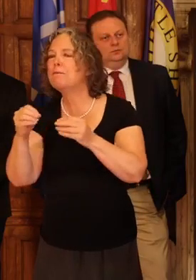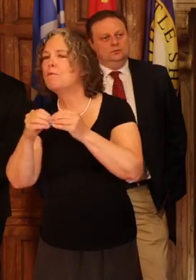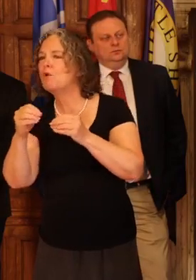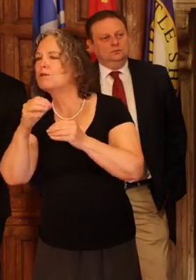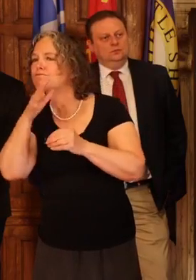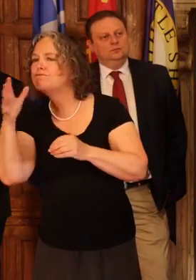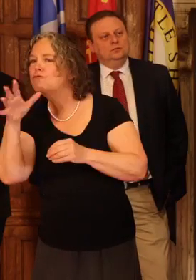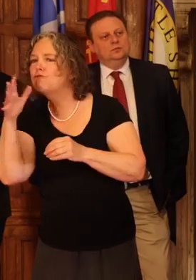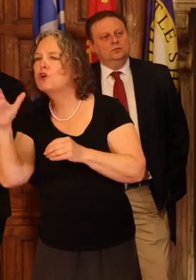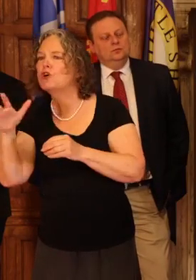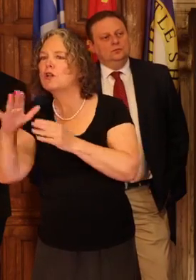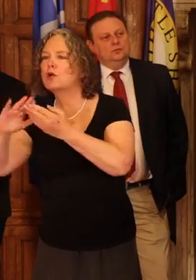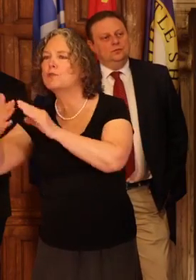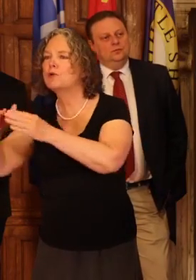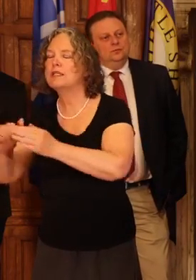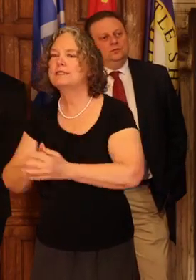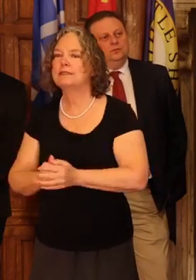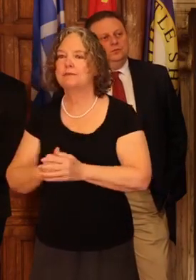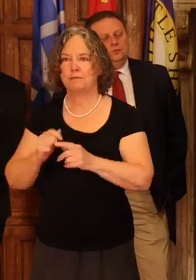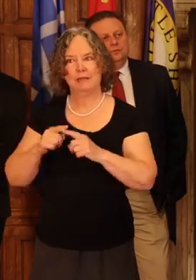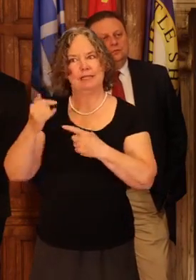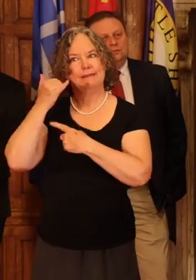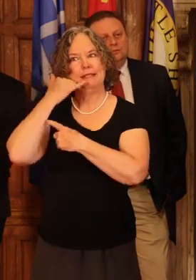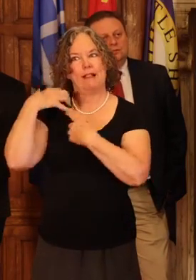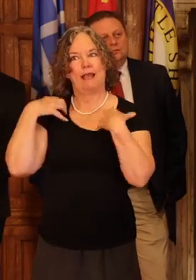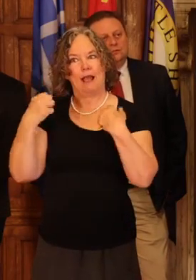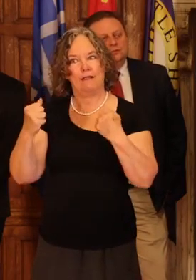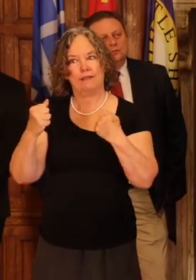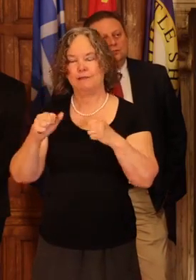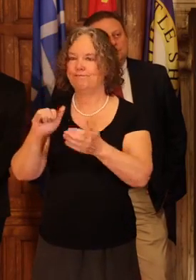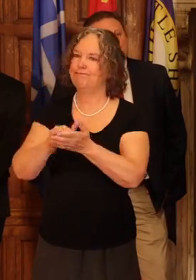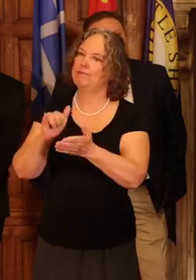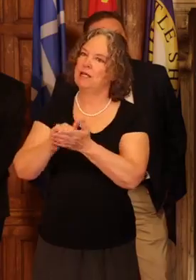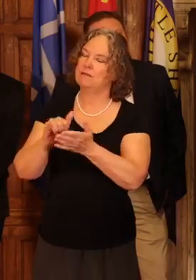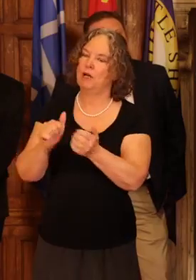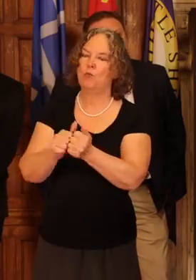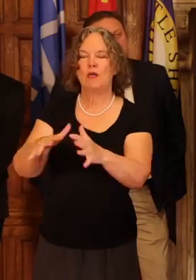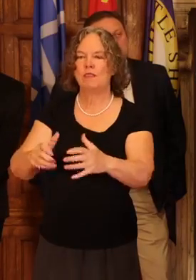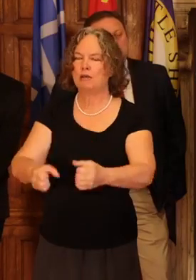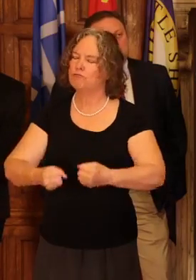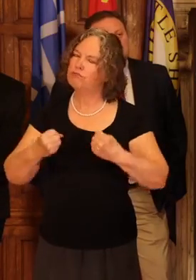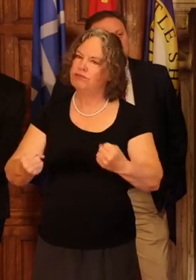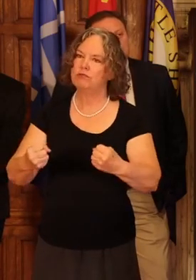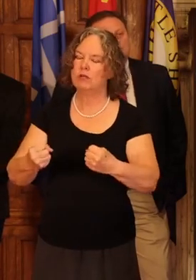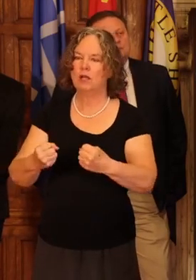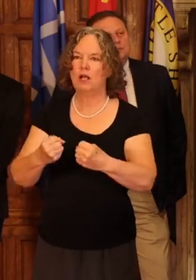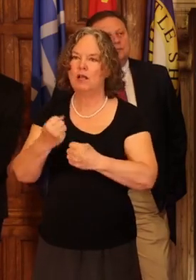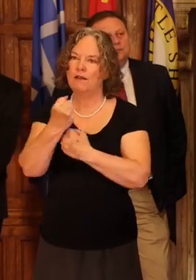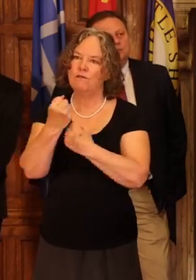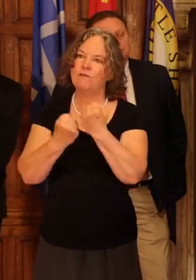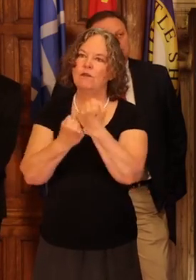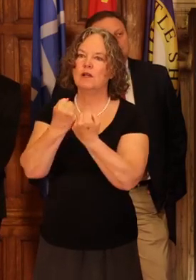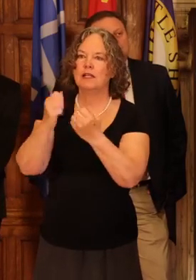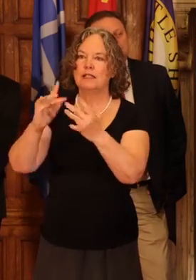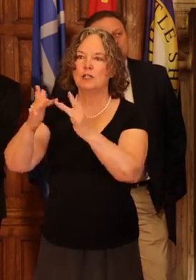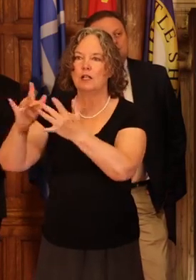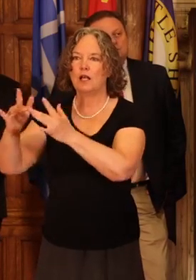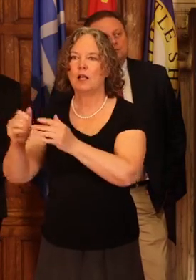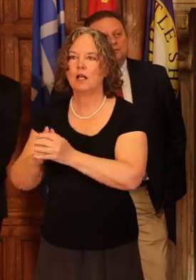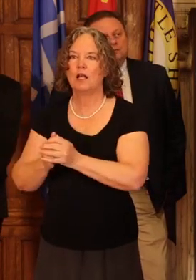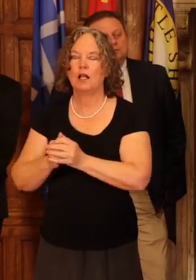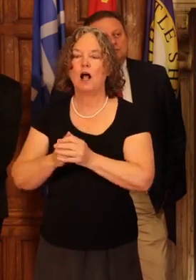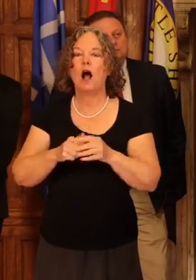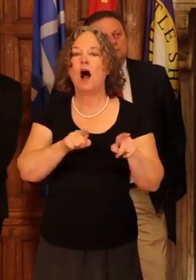communities. But telehealth is not possible without a robust broadband infrastructure, and